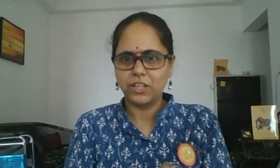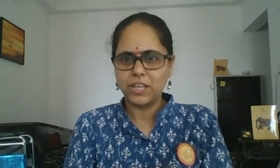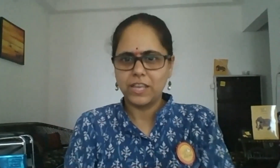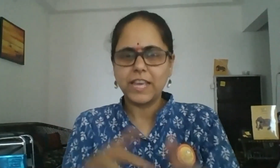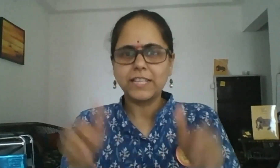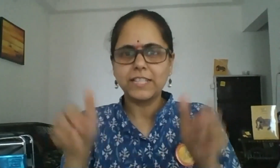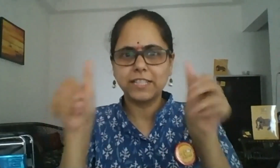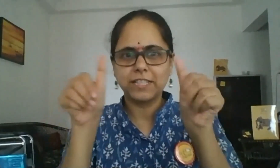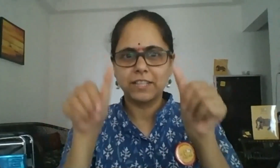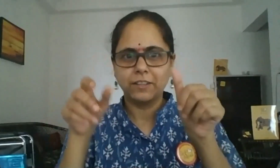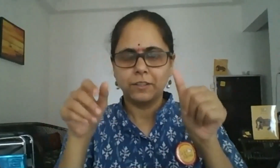Yes?